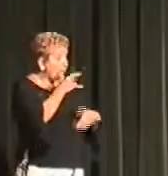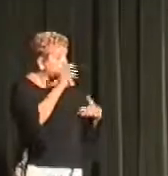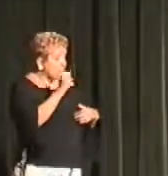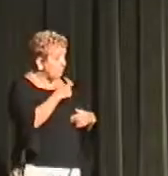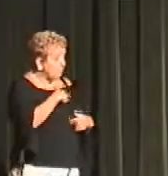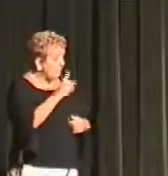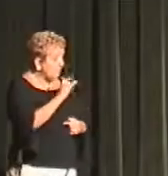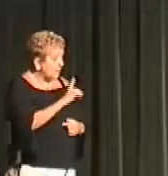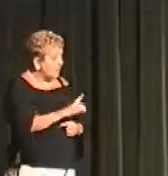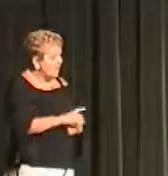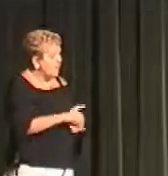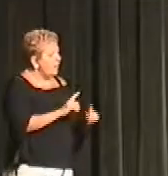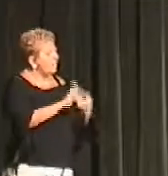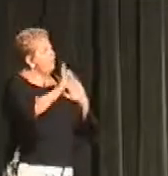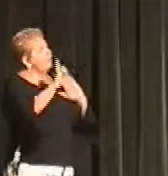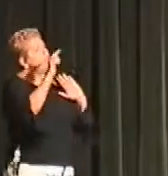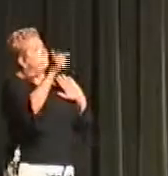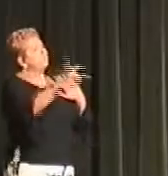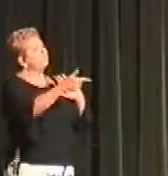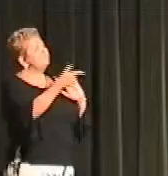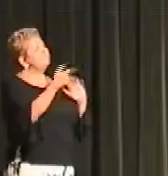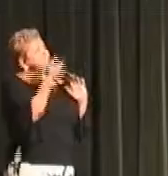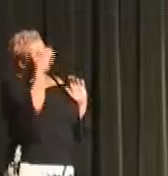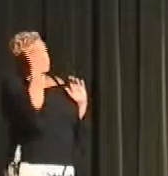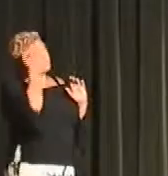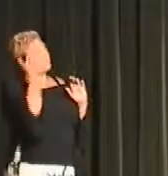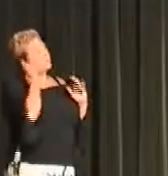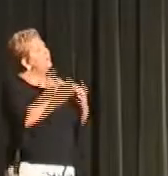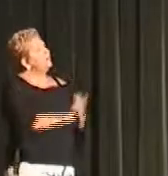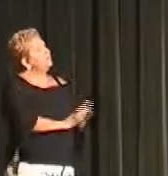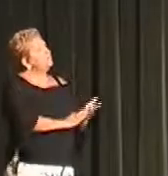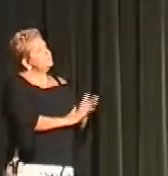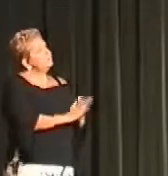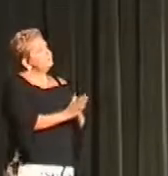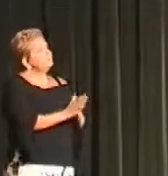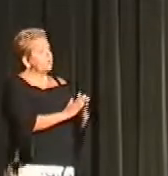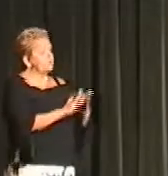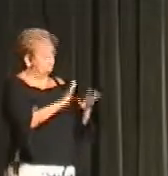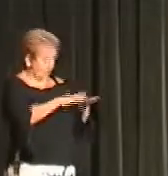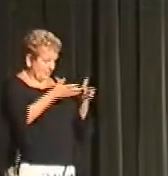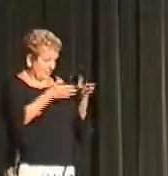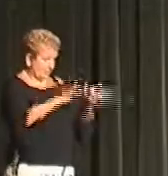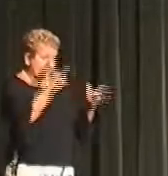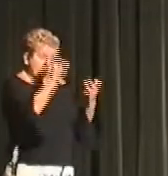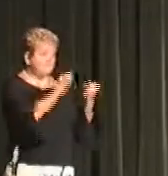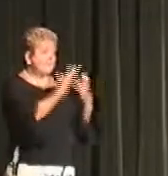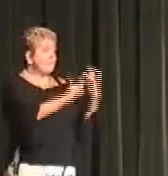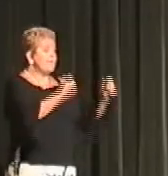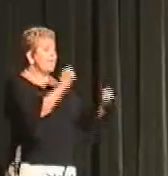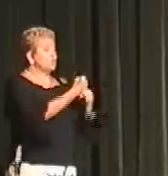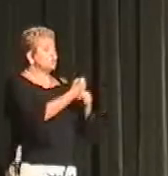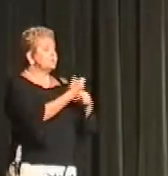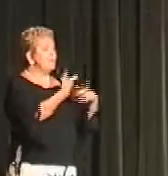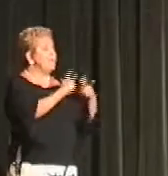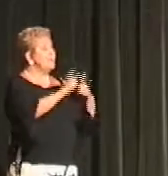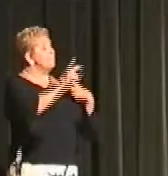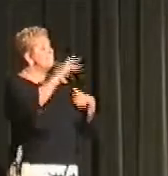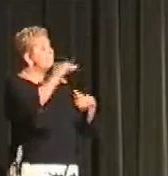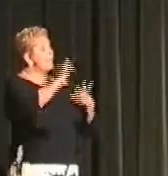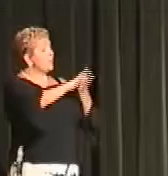I had been out on the streets for a number of years, my mom got sober. And, you know, by the time